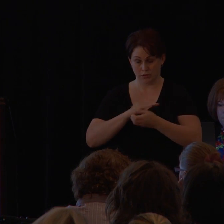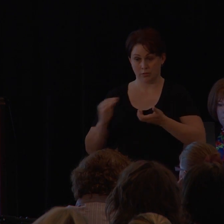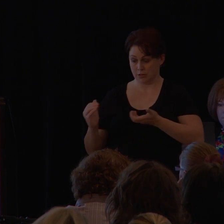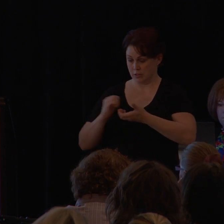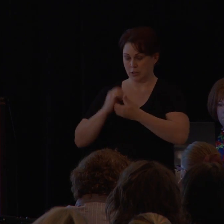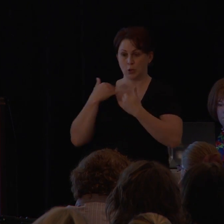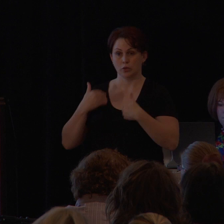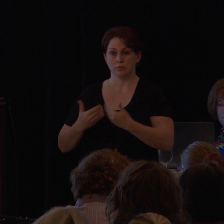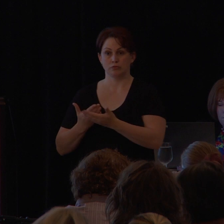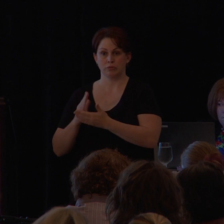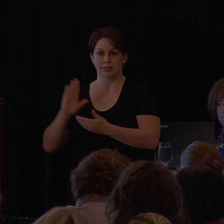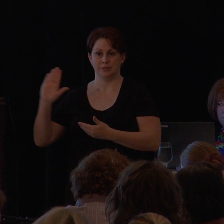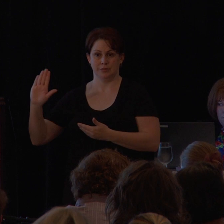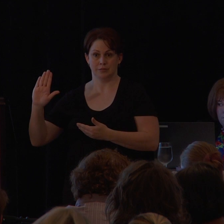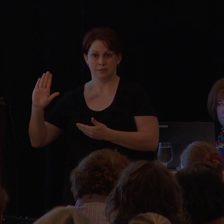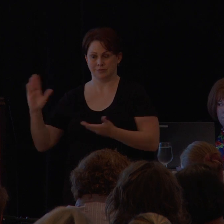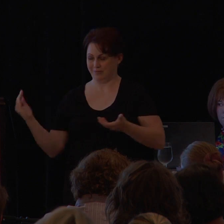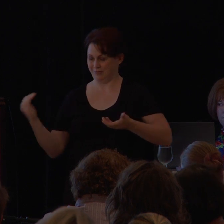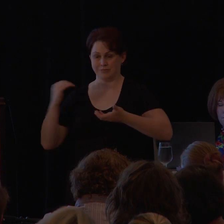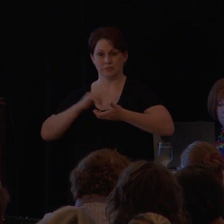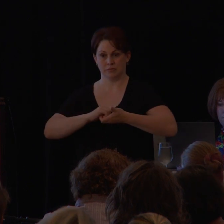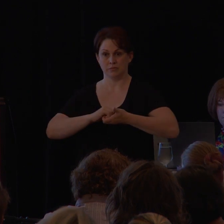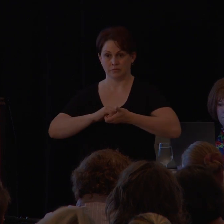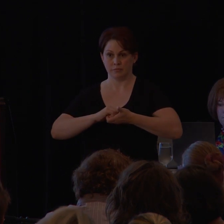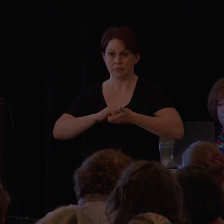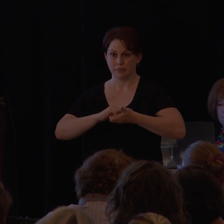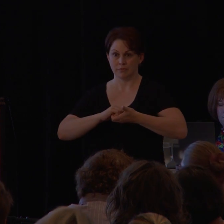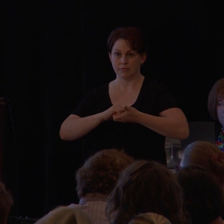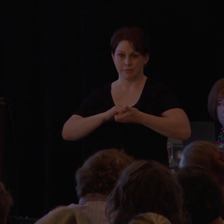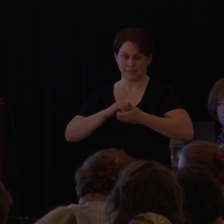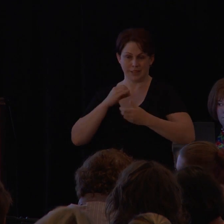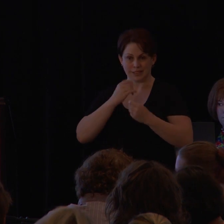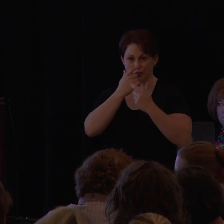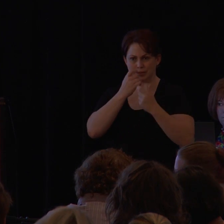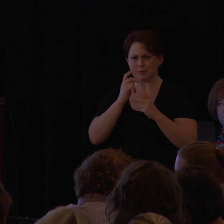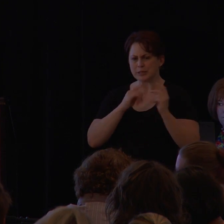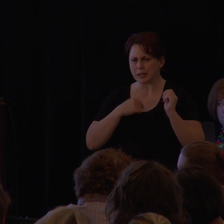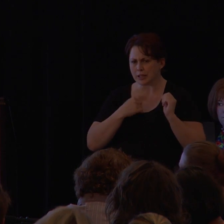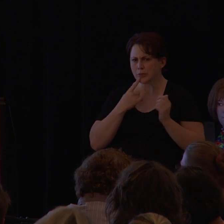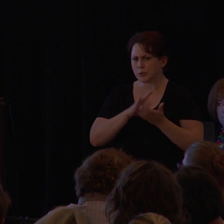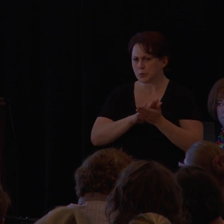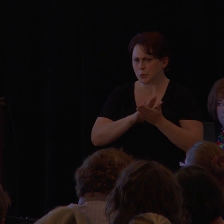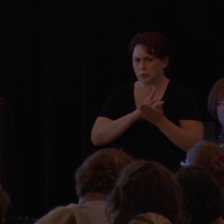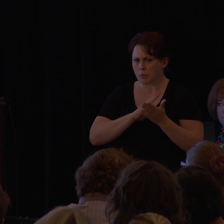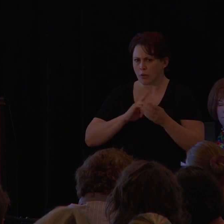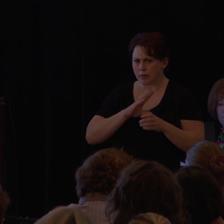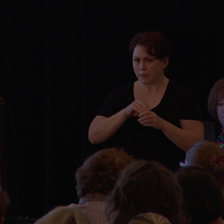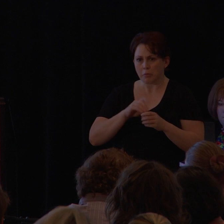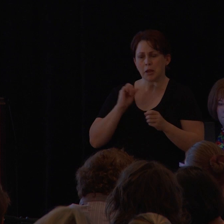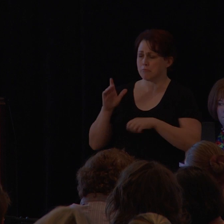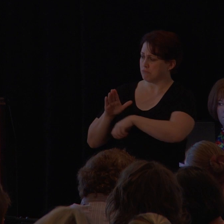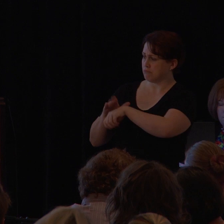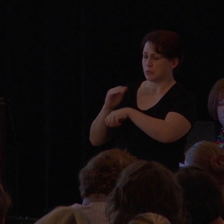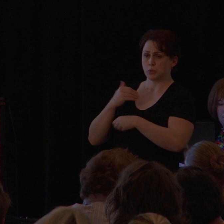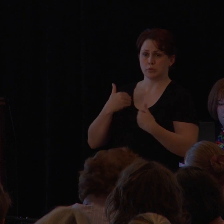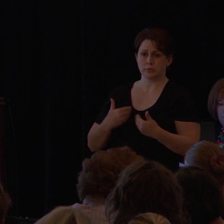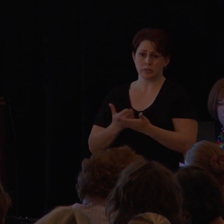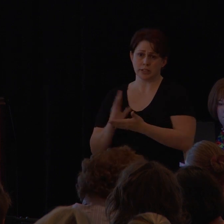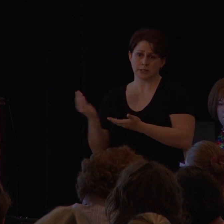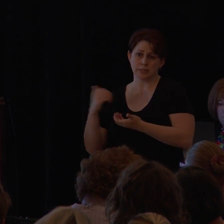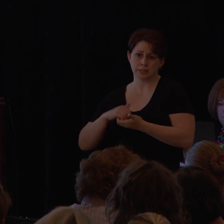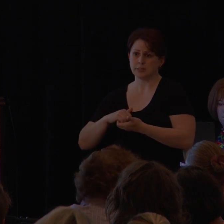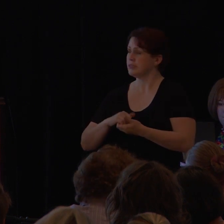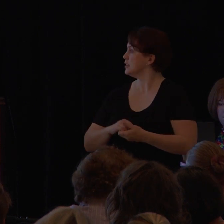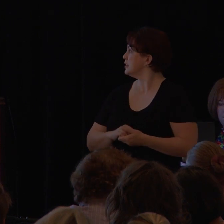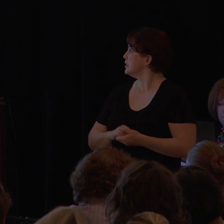Rights Commission. So I think that's an interesting thing, and when we get to question period, we might want to comment on. In the next slide, I guess I've already